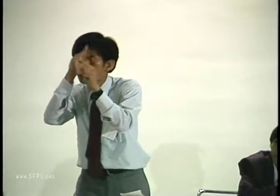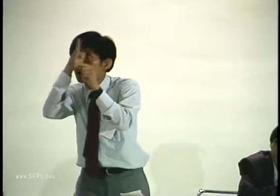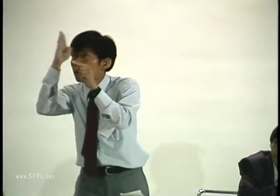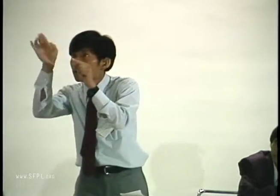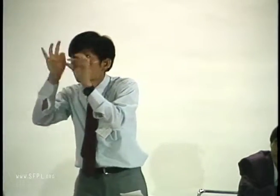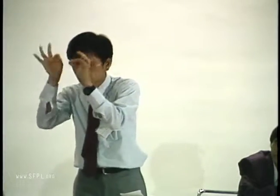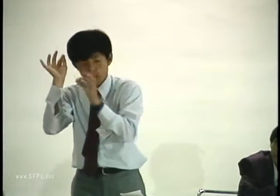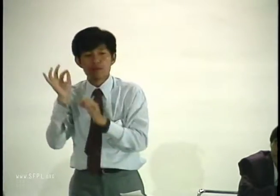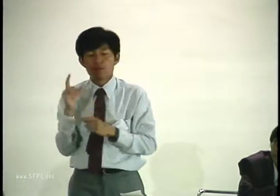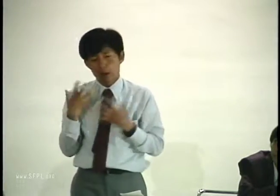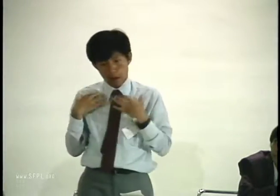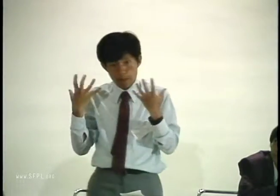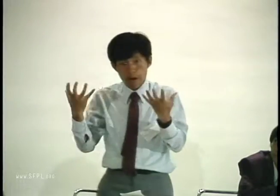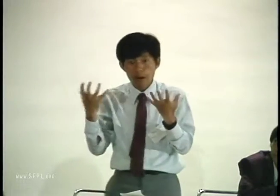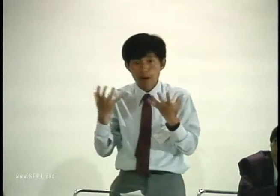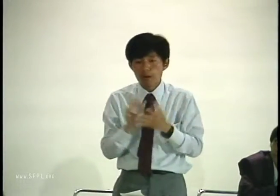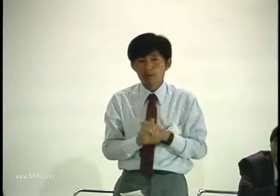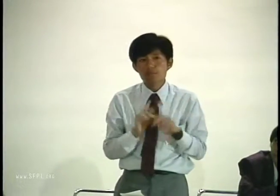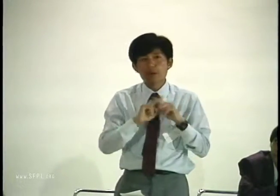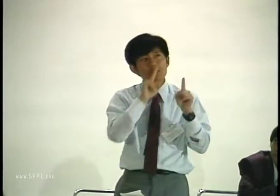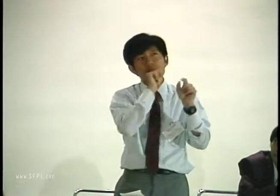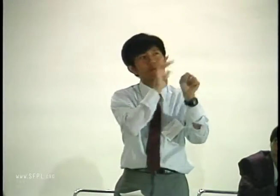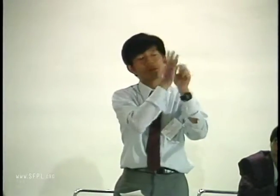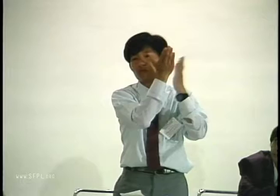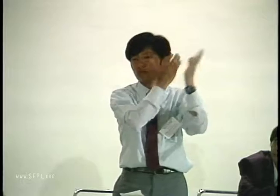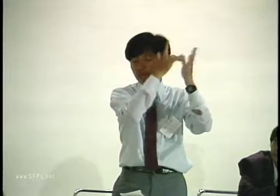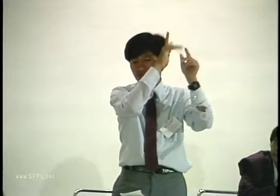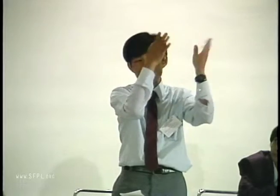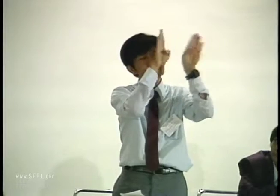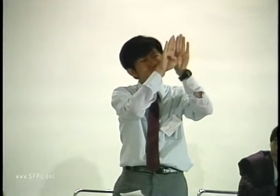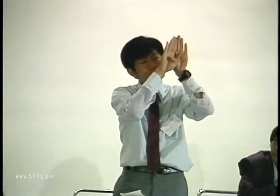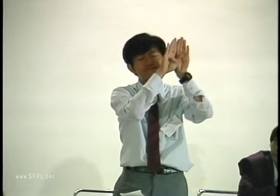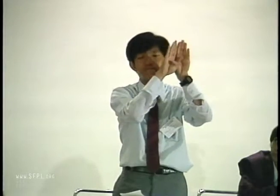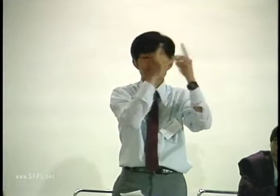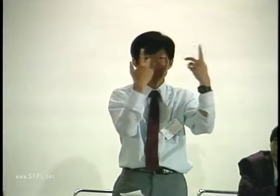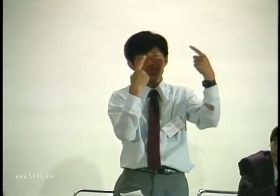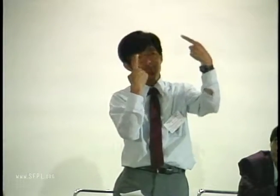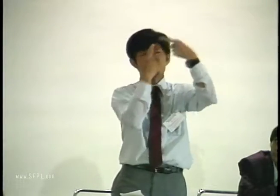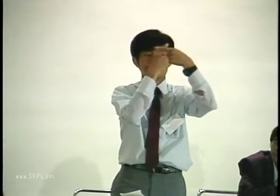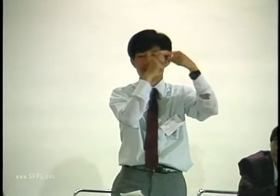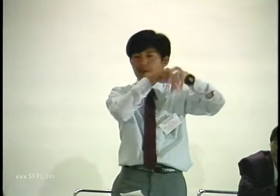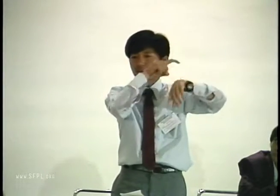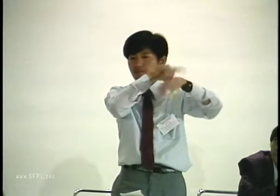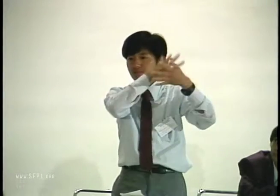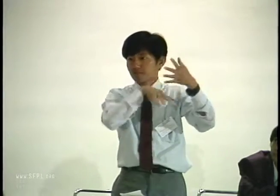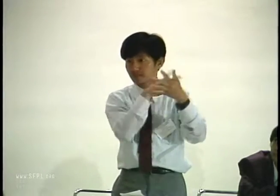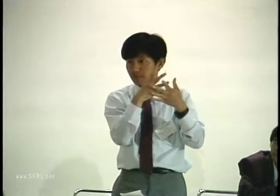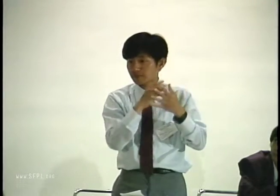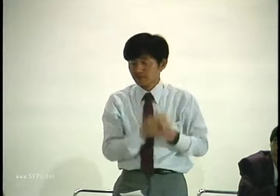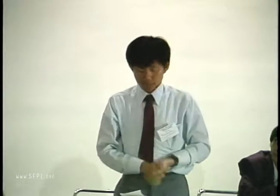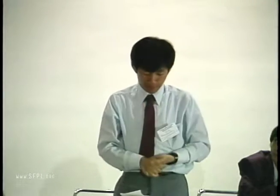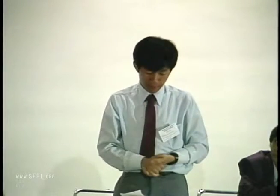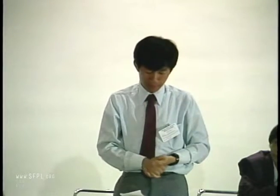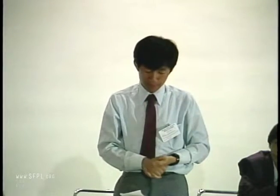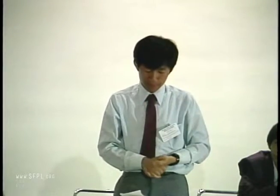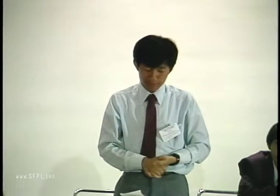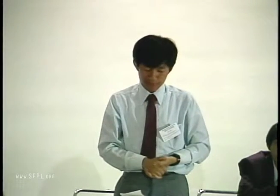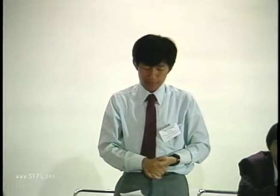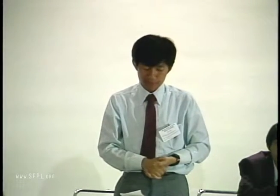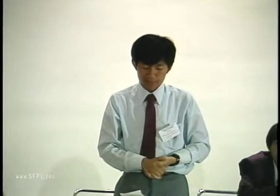look through catalogs and be able to find periodicals and find something, but there's just not enough available in terms of services. There are conflicts when they're